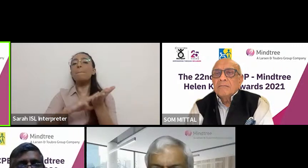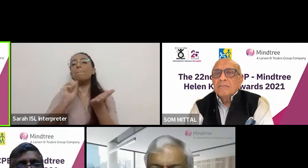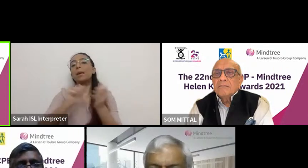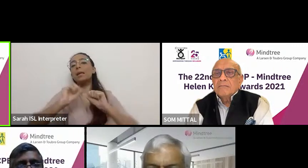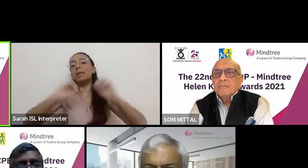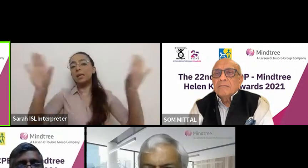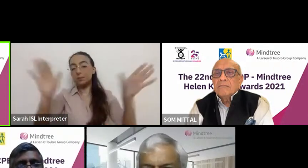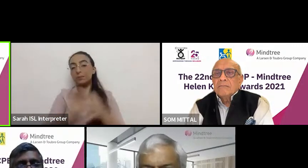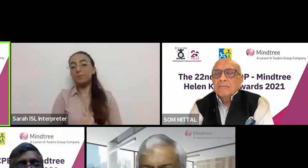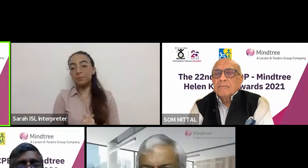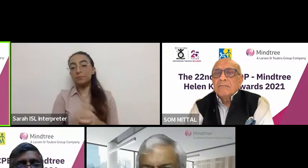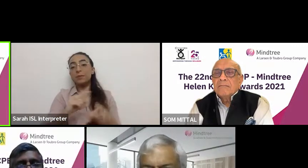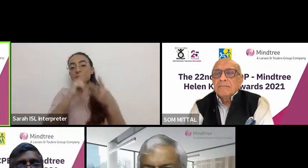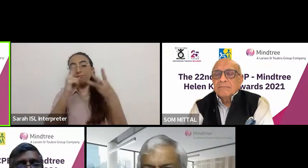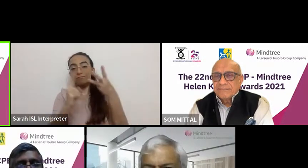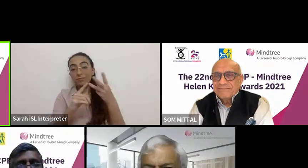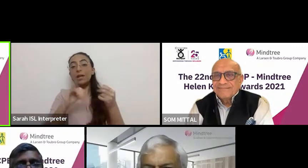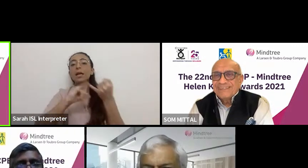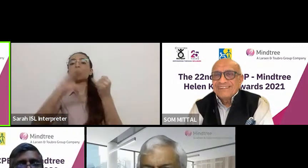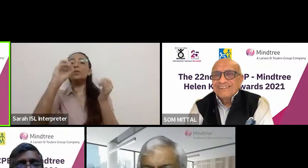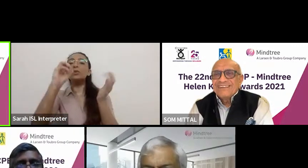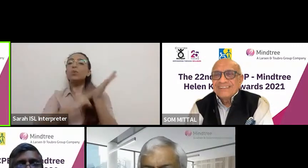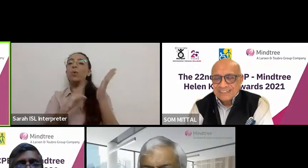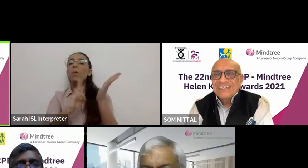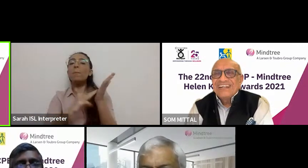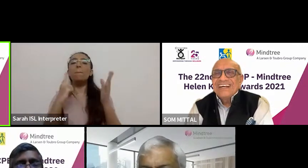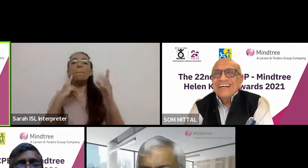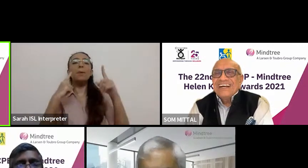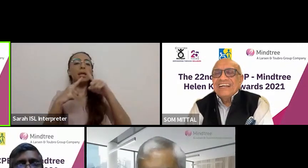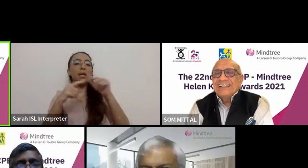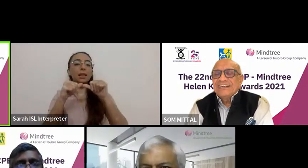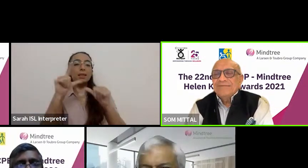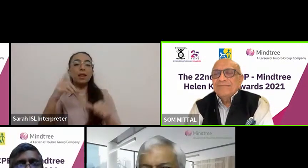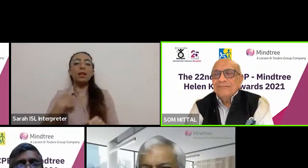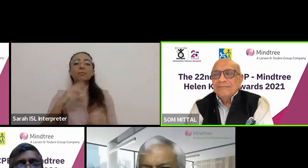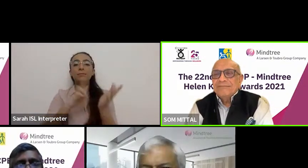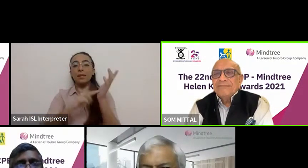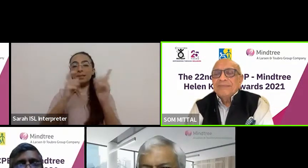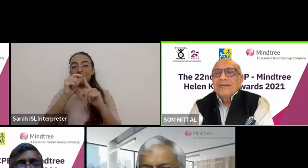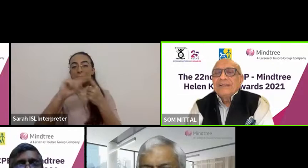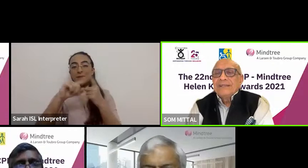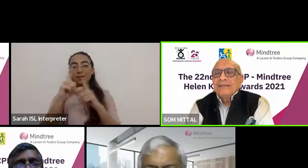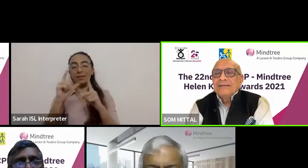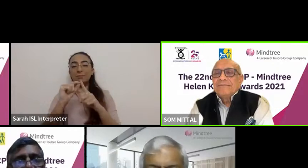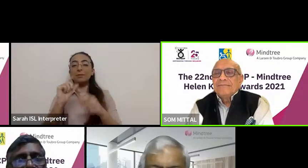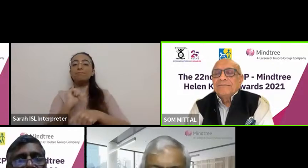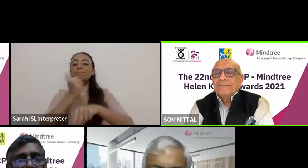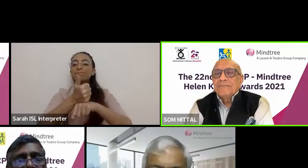our Chairman, Mr. Som Mittal. Thanks, Som, for being here.